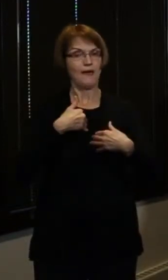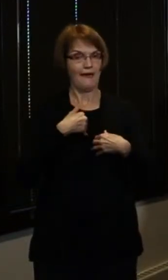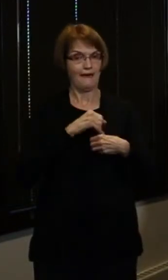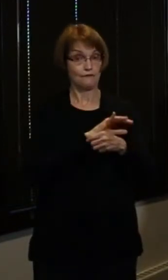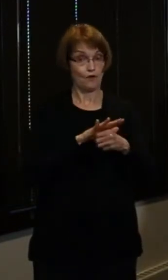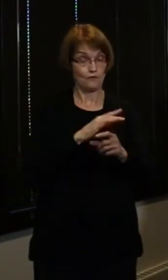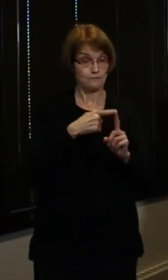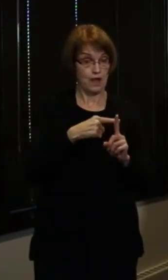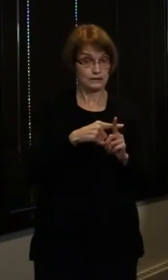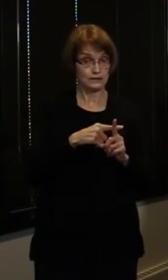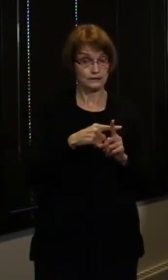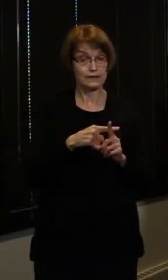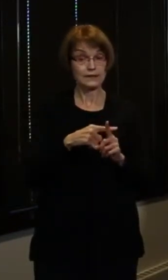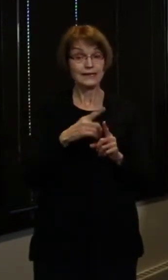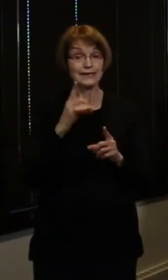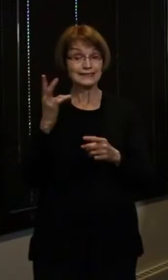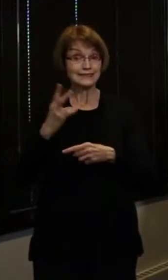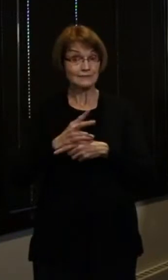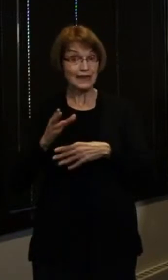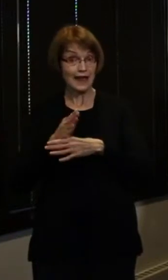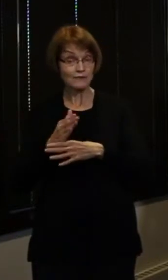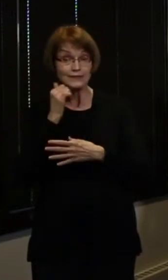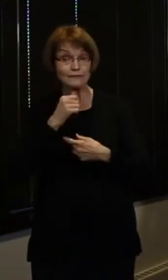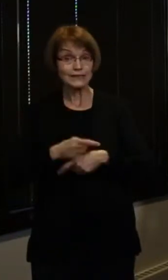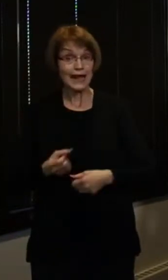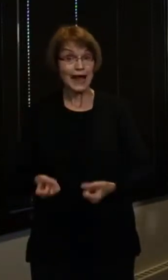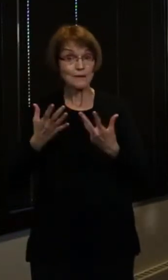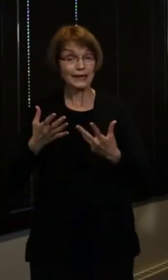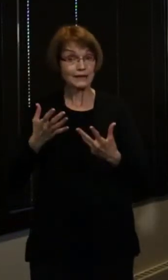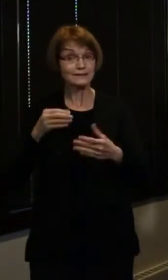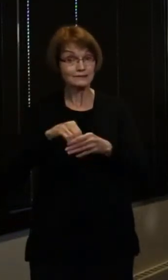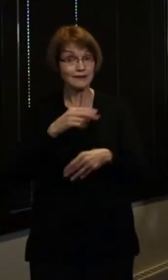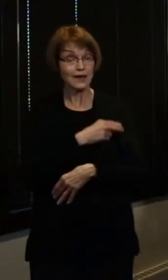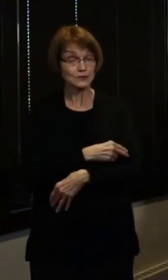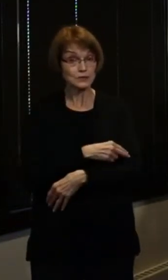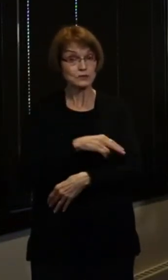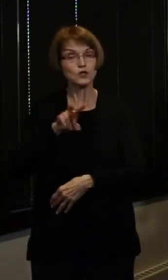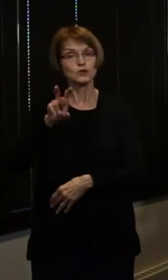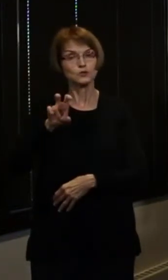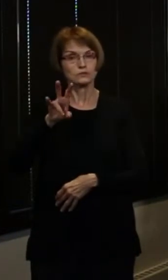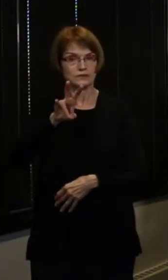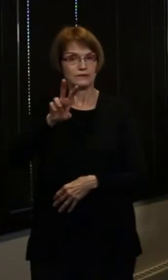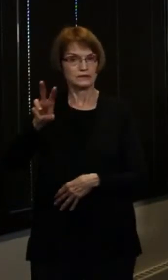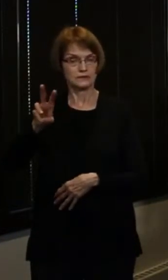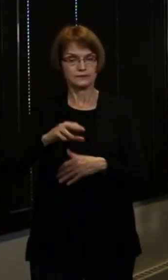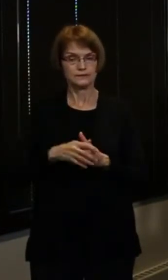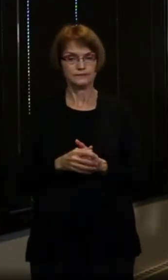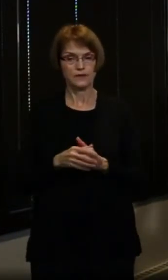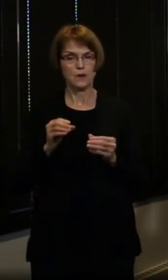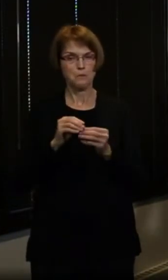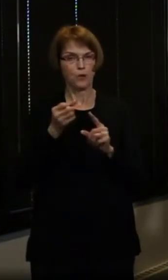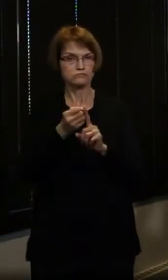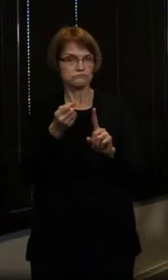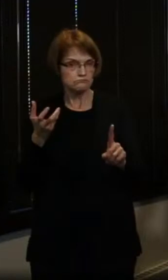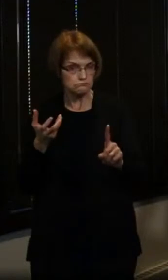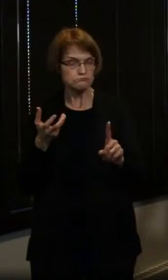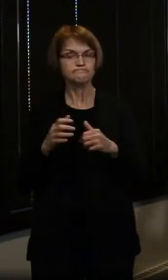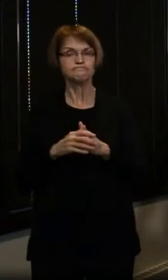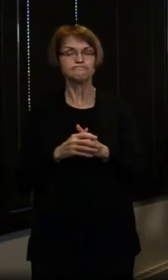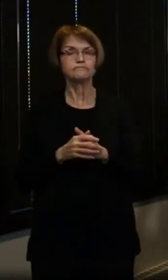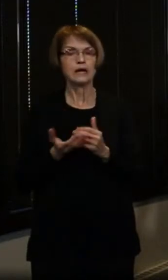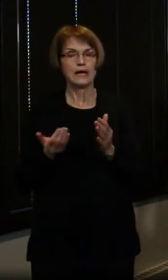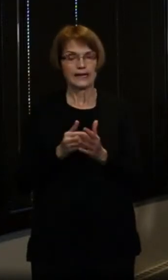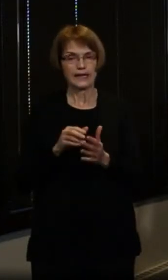our moving 7-day average is down to 276 now. A little bit more detail on our numbers.